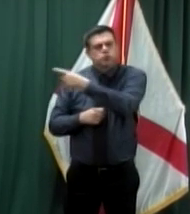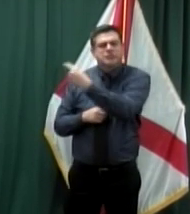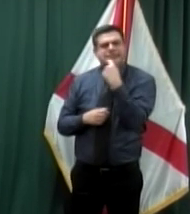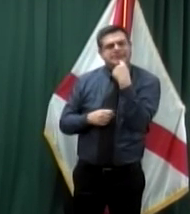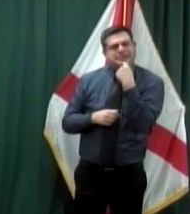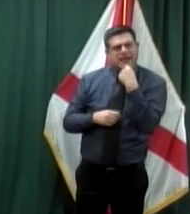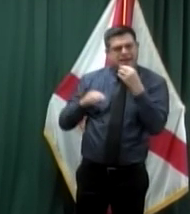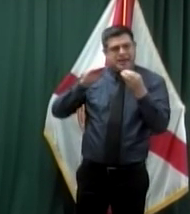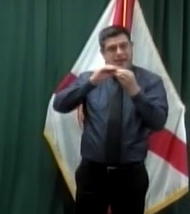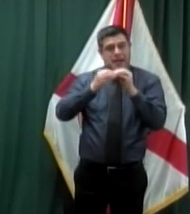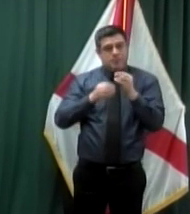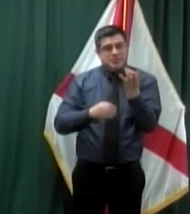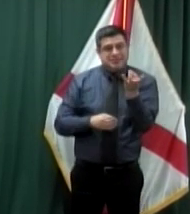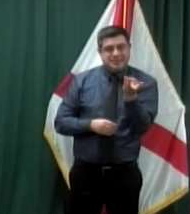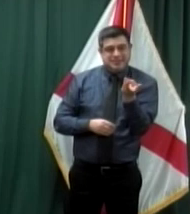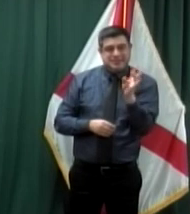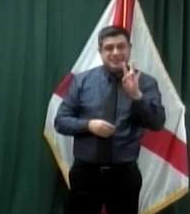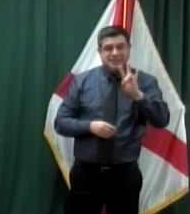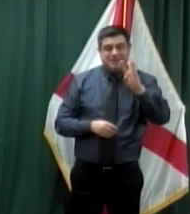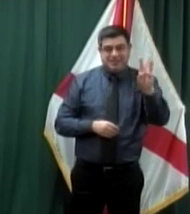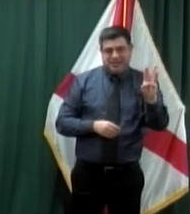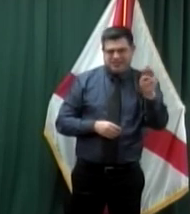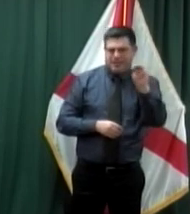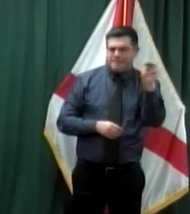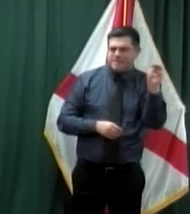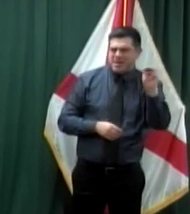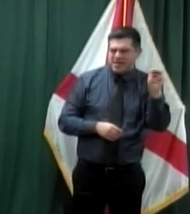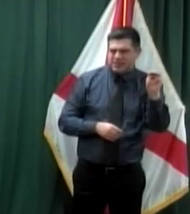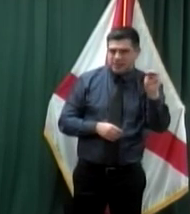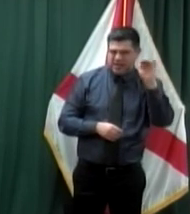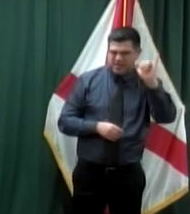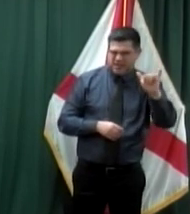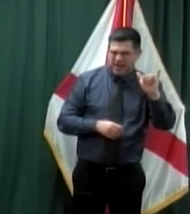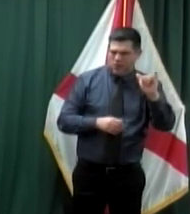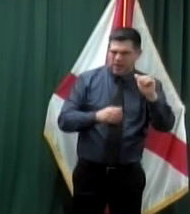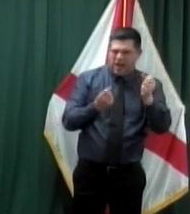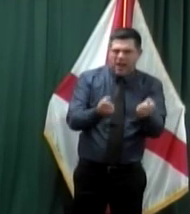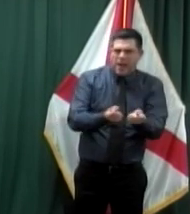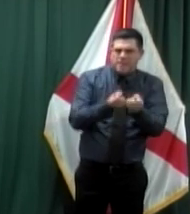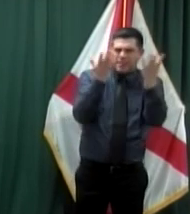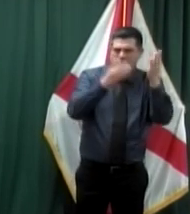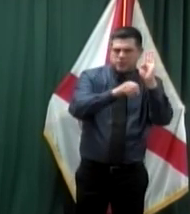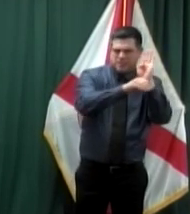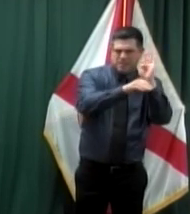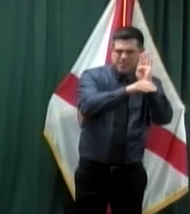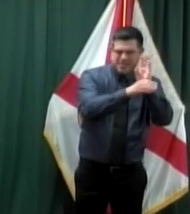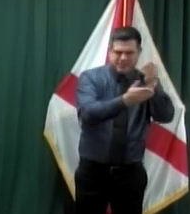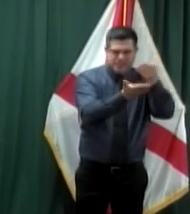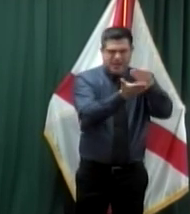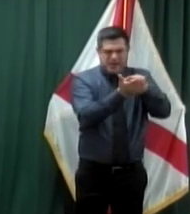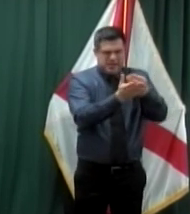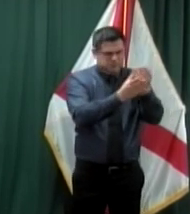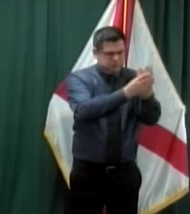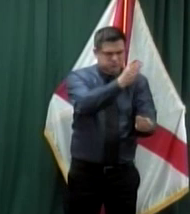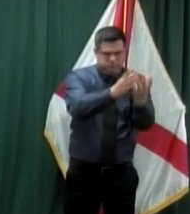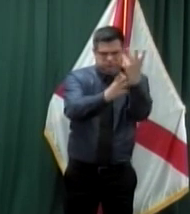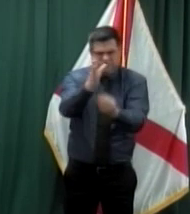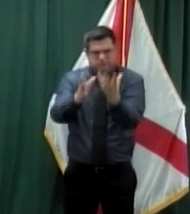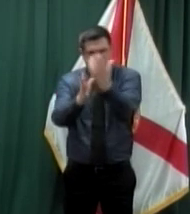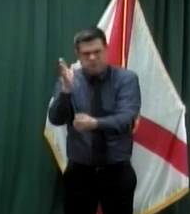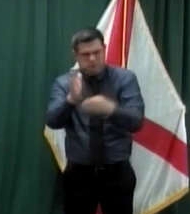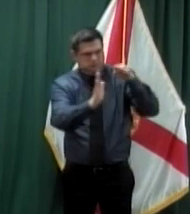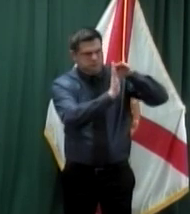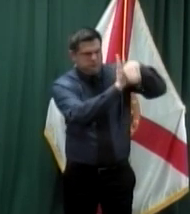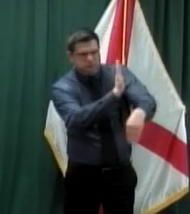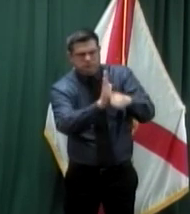the business impact that's measured to date from COVID-19? Correct. That's the amount, that's the businesses that have replied to our survey